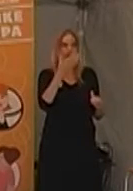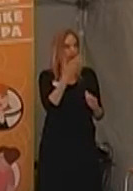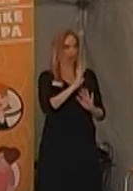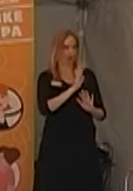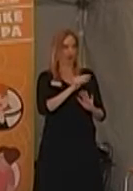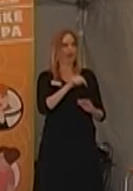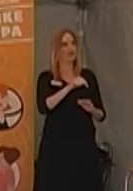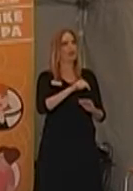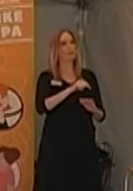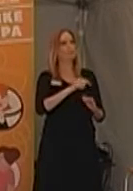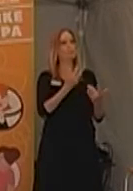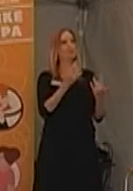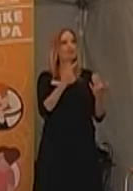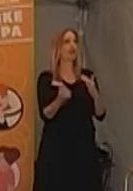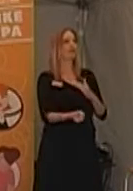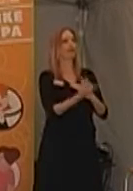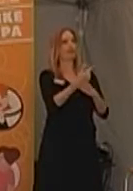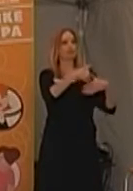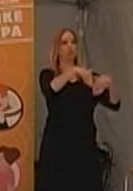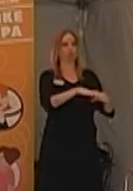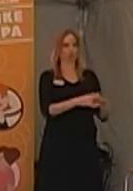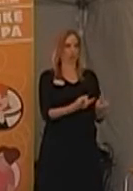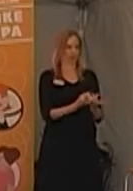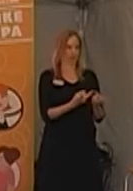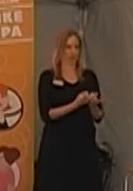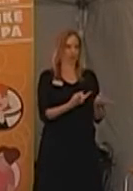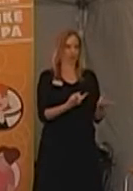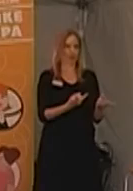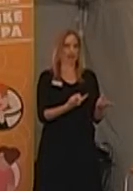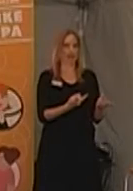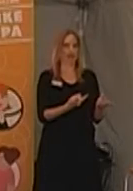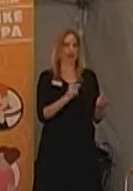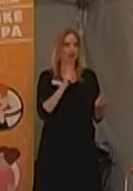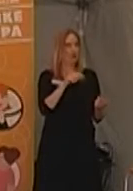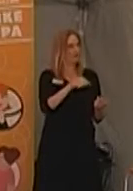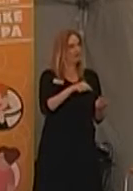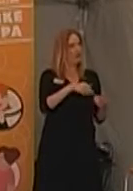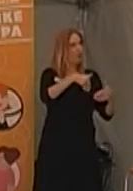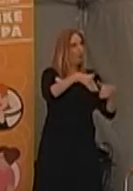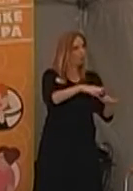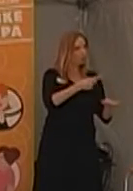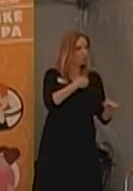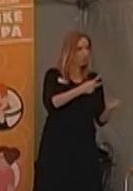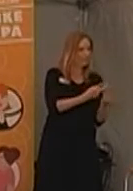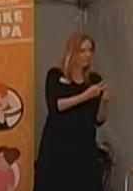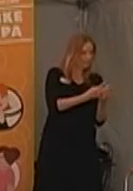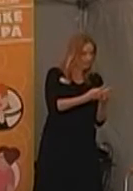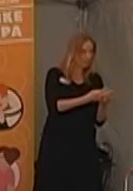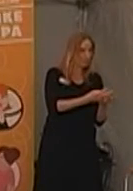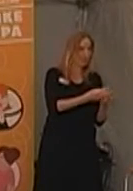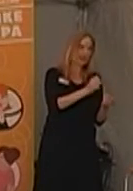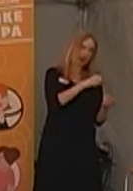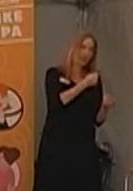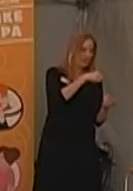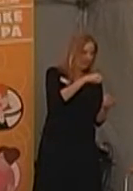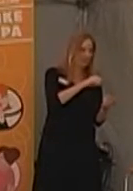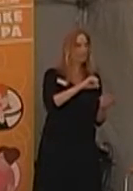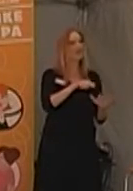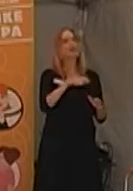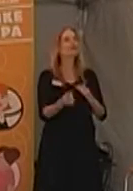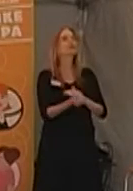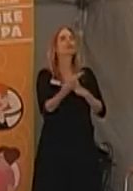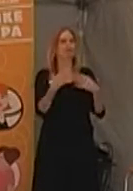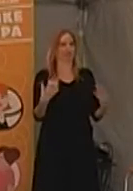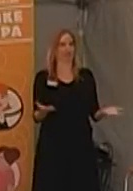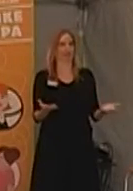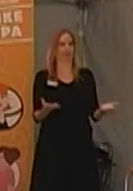decision. So was it a decision? And if it was so, then where did it came from? And right after that,